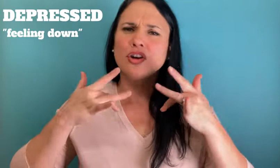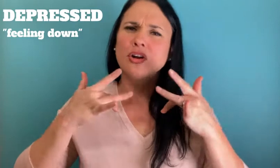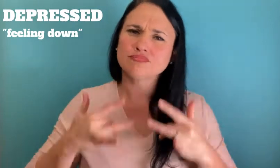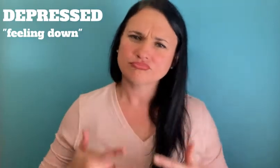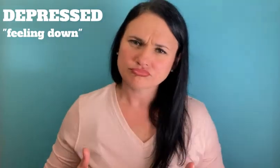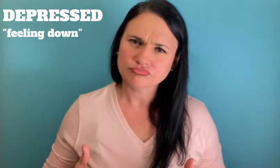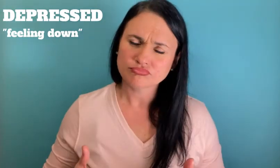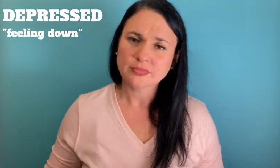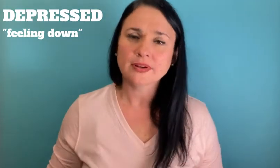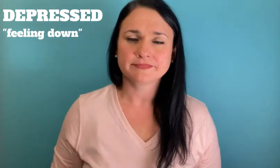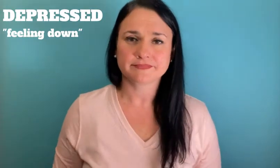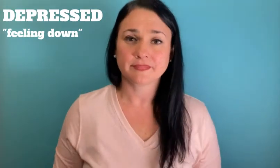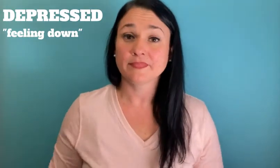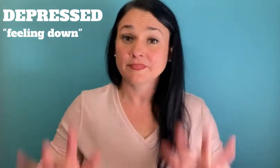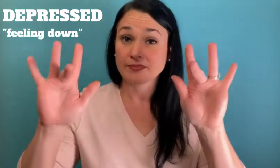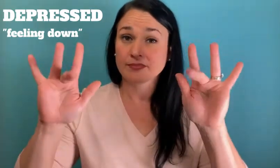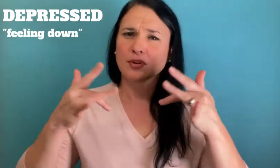Depressed. Or, feeling down.